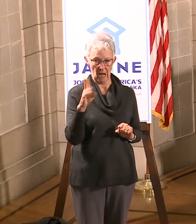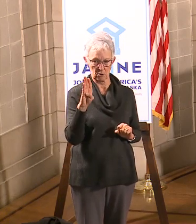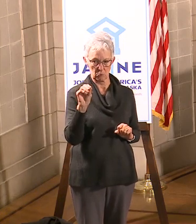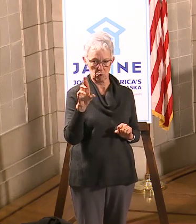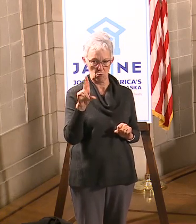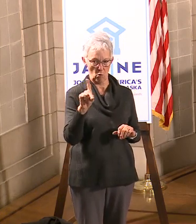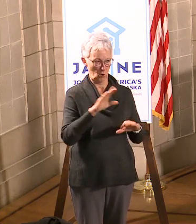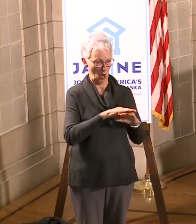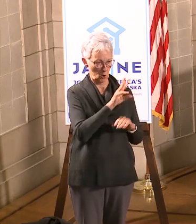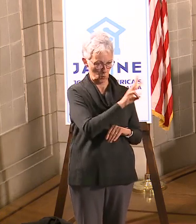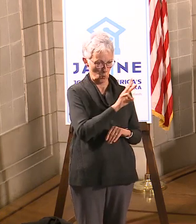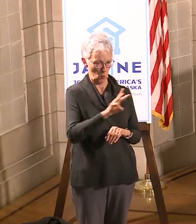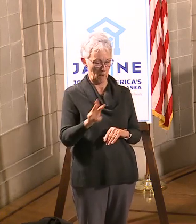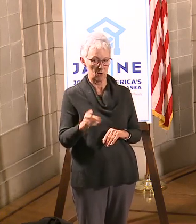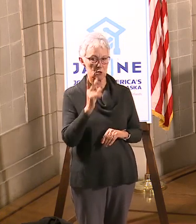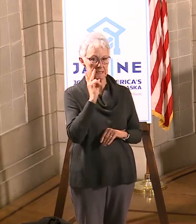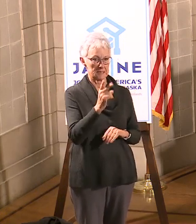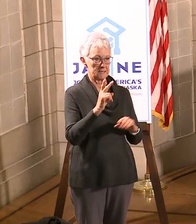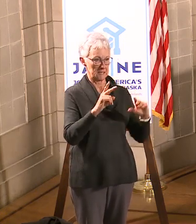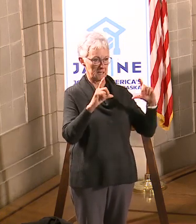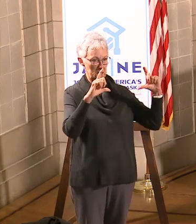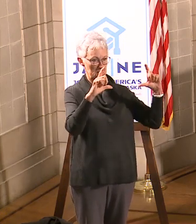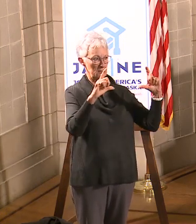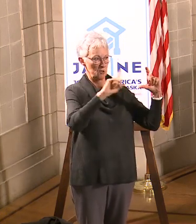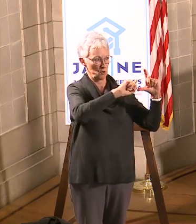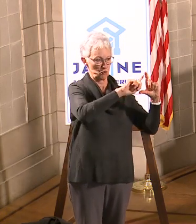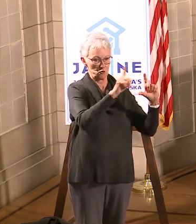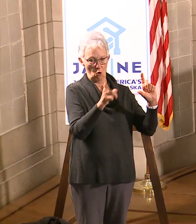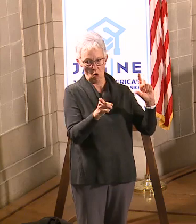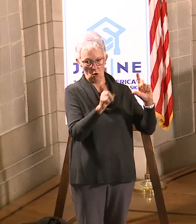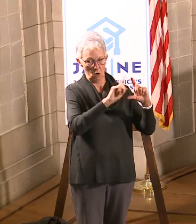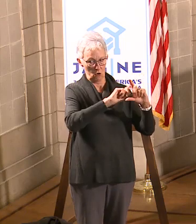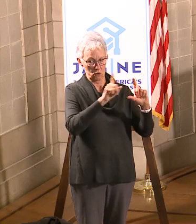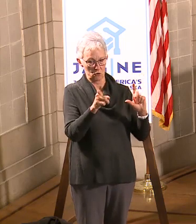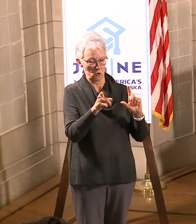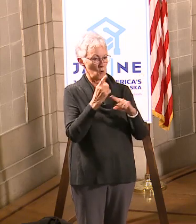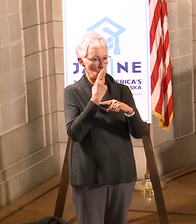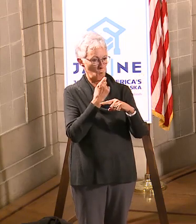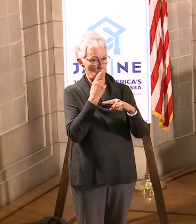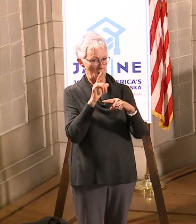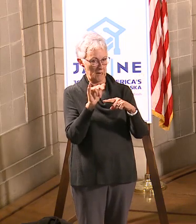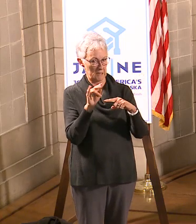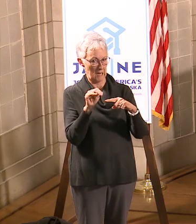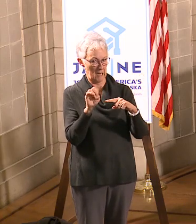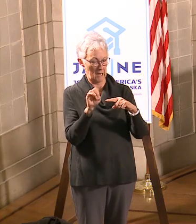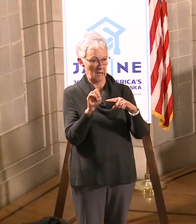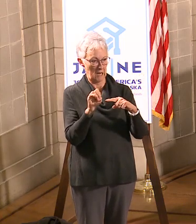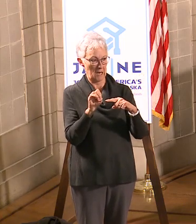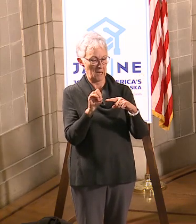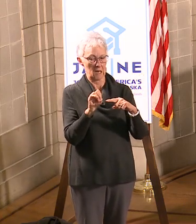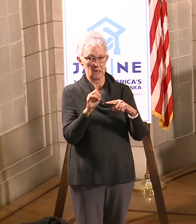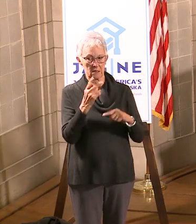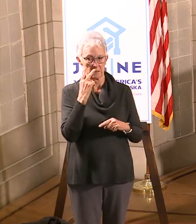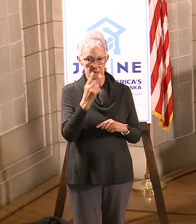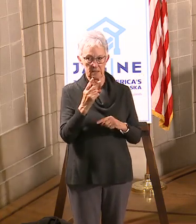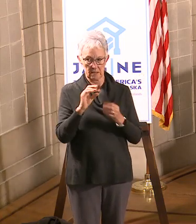that chart pops up right away. That red line is where we are, given that current calculation based on hospital beds, and you'll see the bars are the number of cases. So